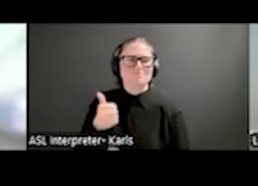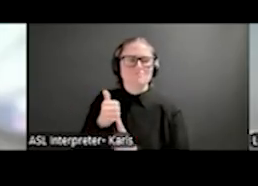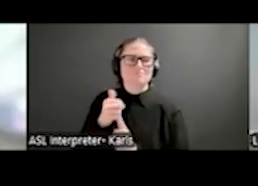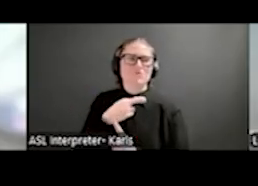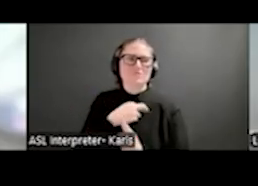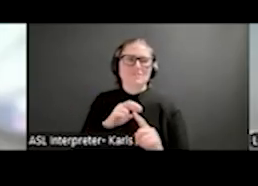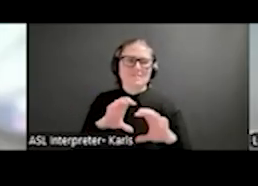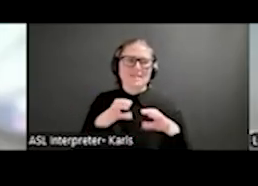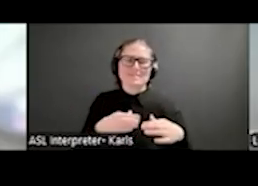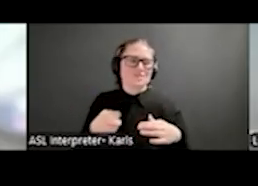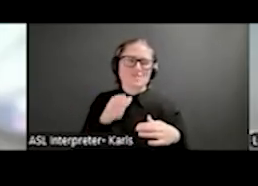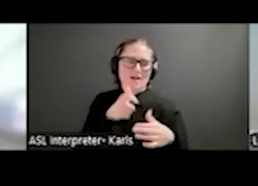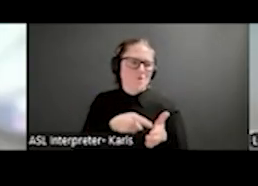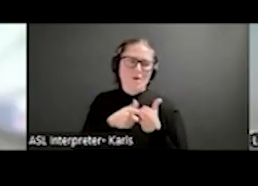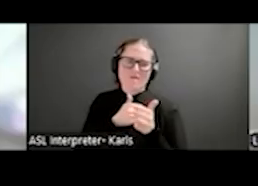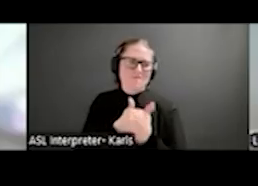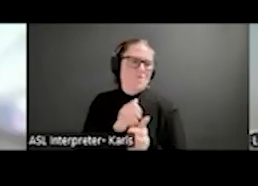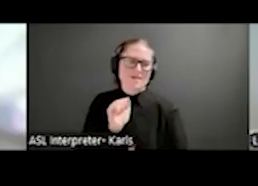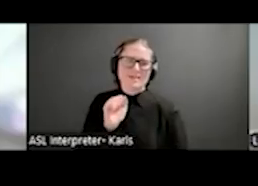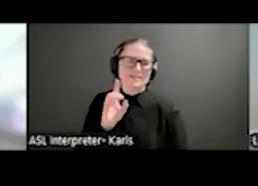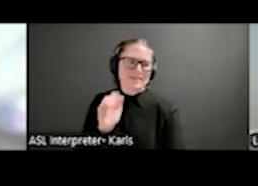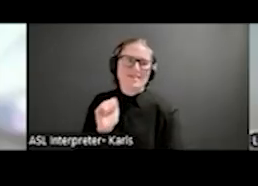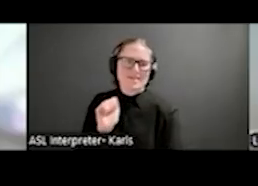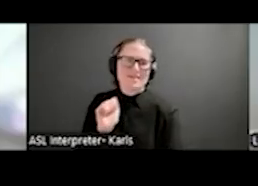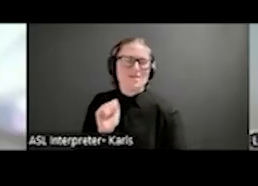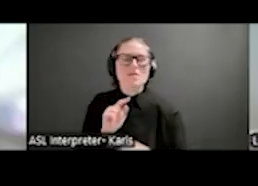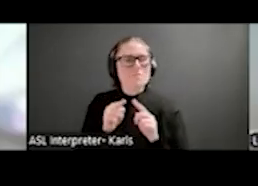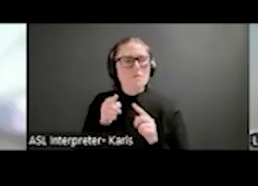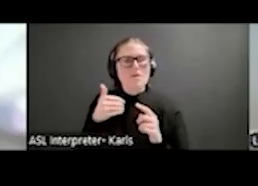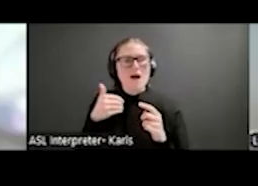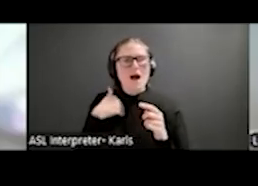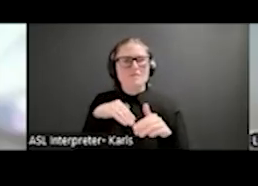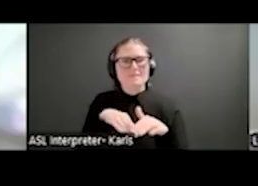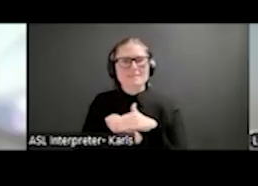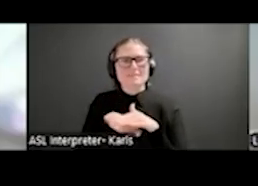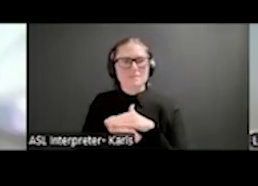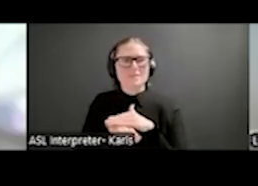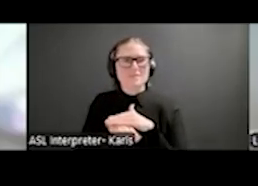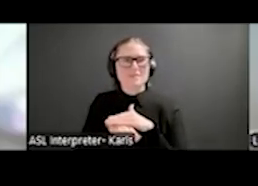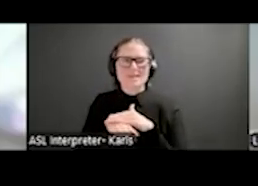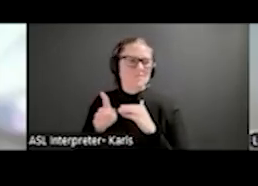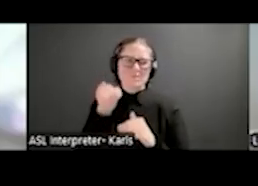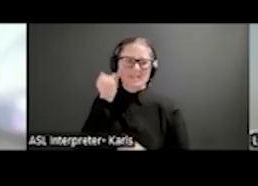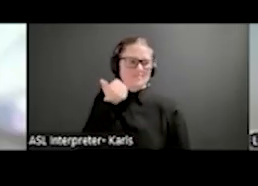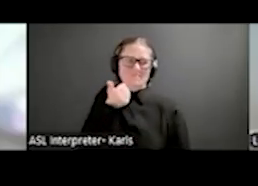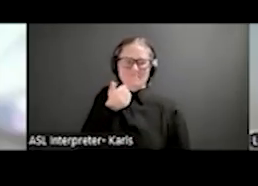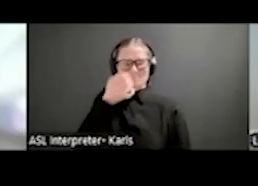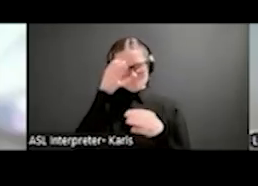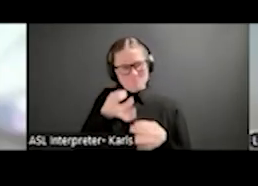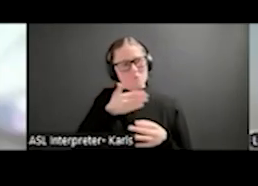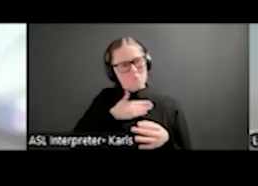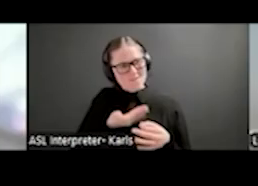not required to follow the ADA. If they have accessibility, it's if they're willing to do it. I